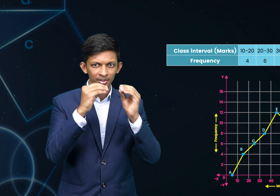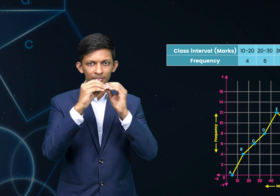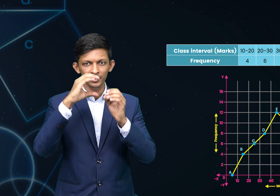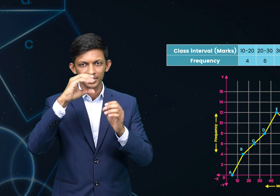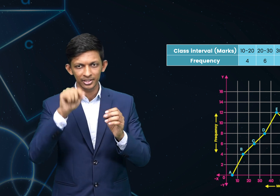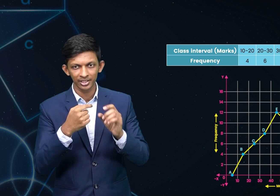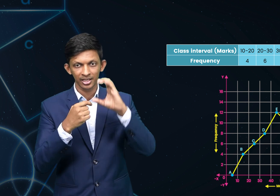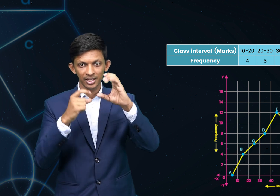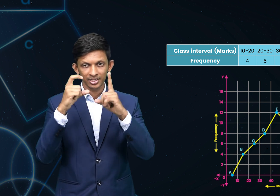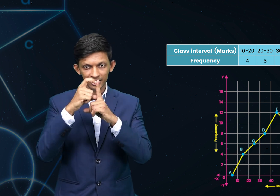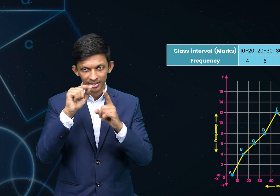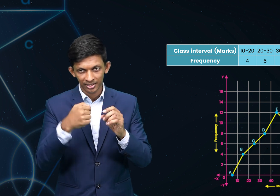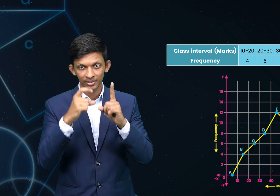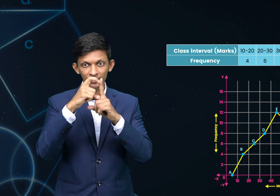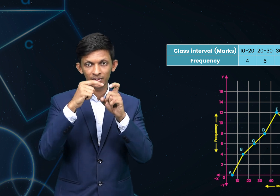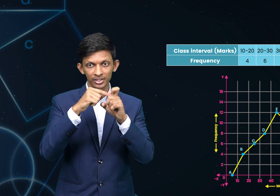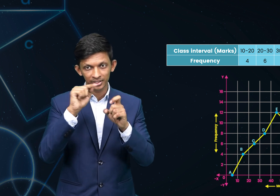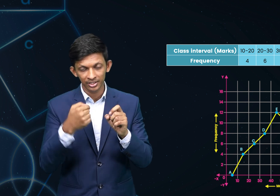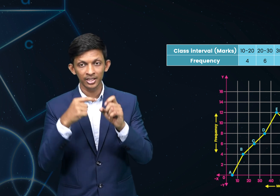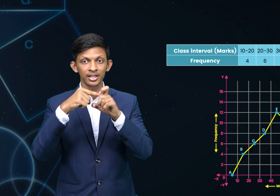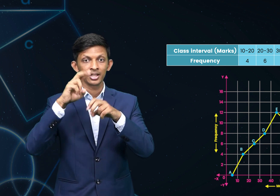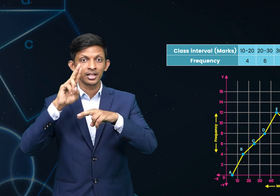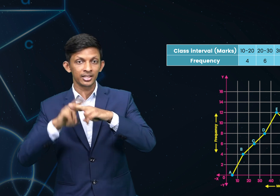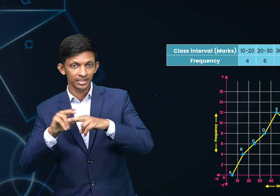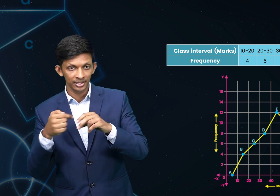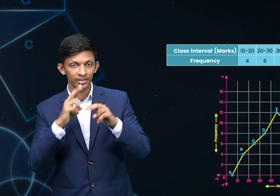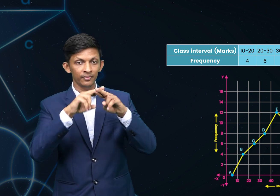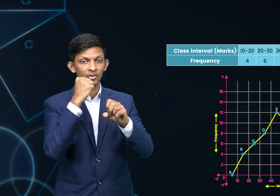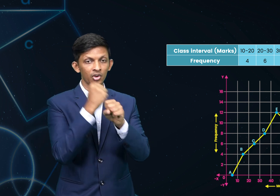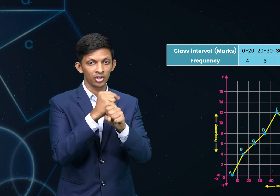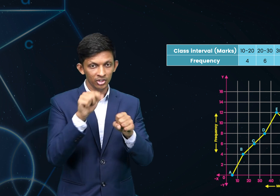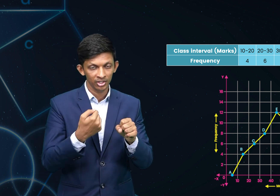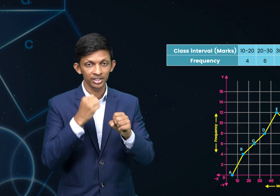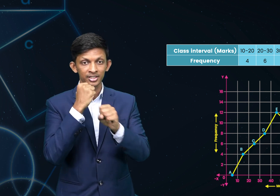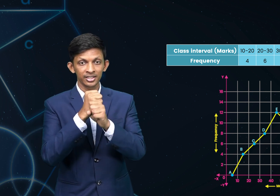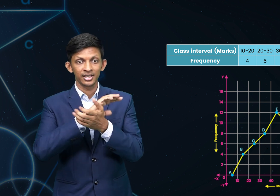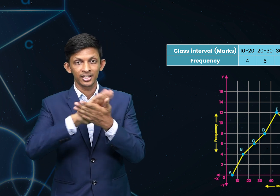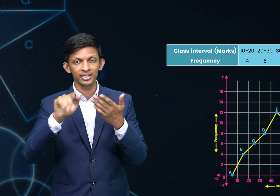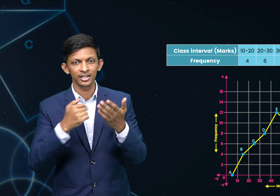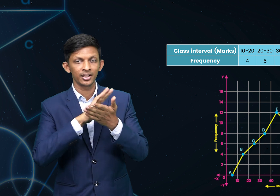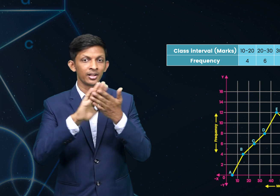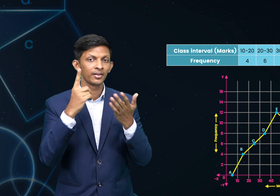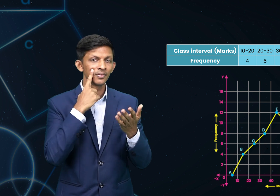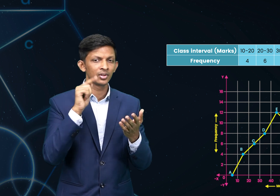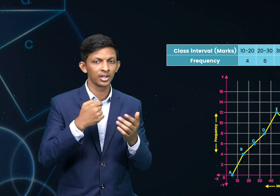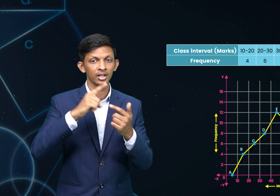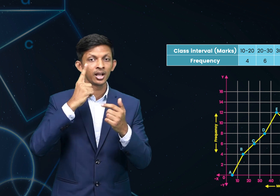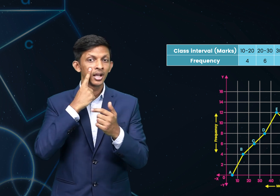BC, CD, DE, EF, FG, GH, HI and